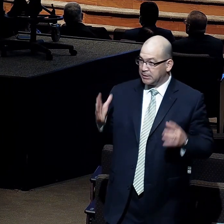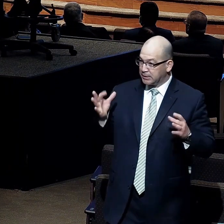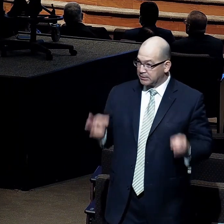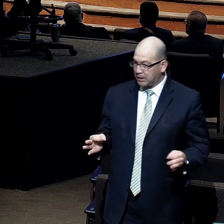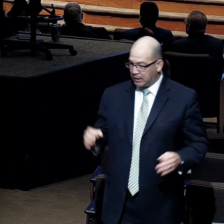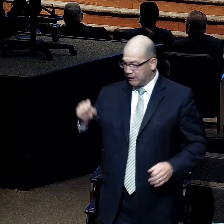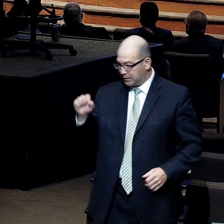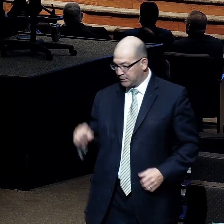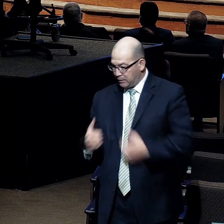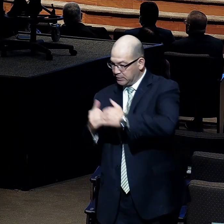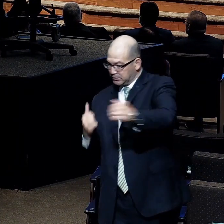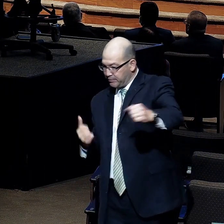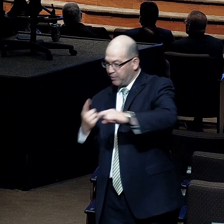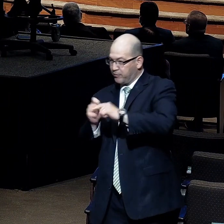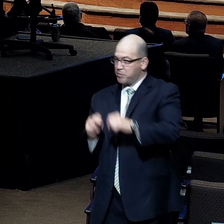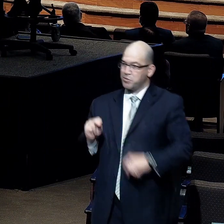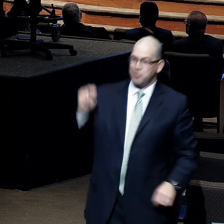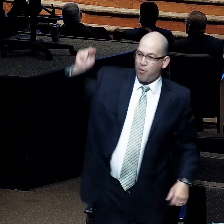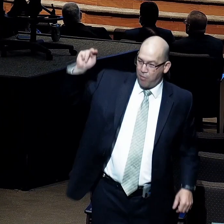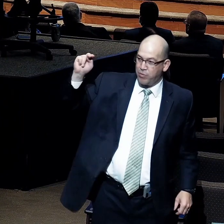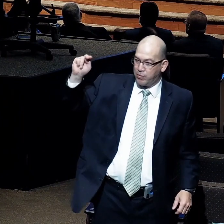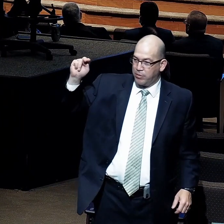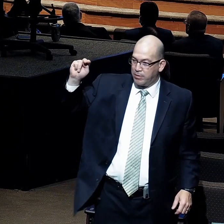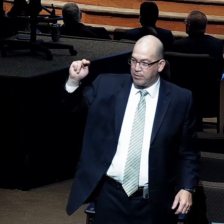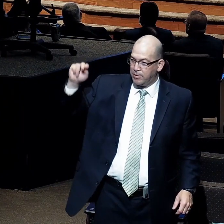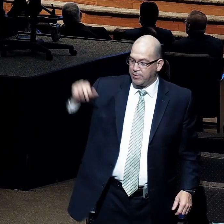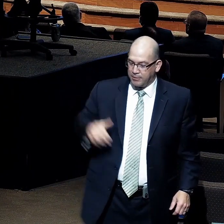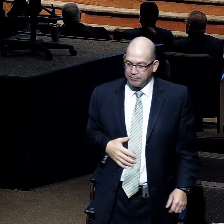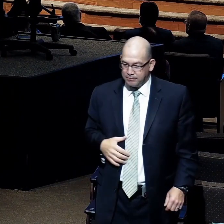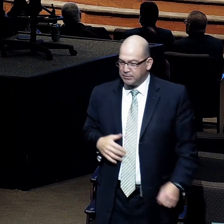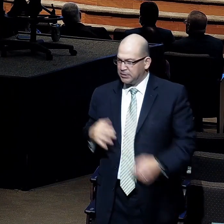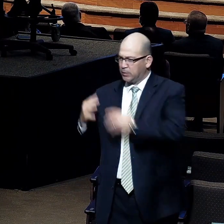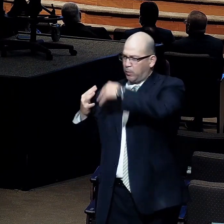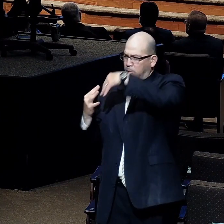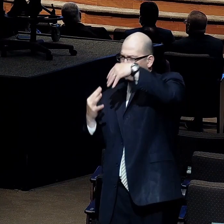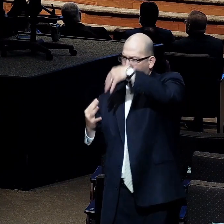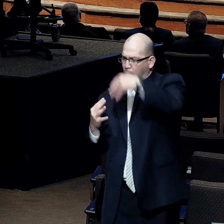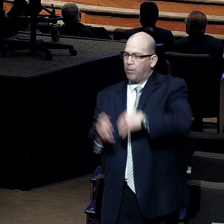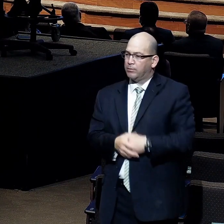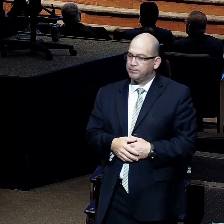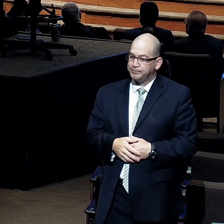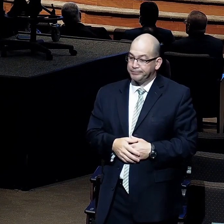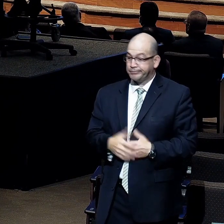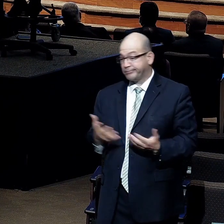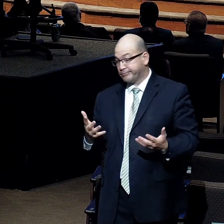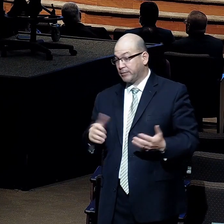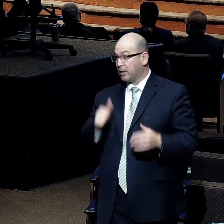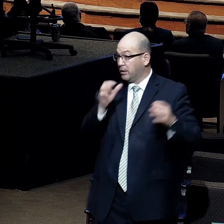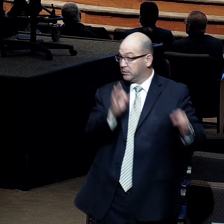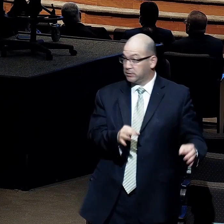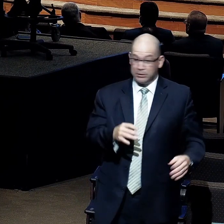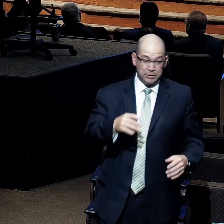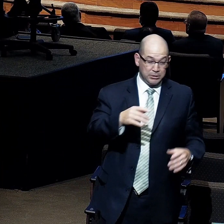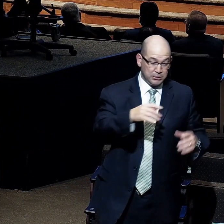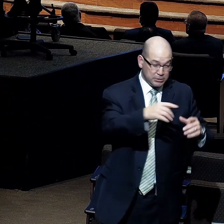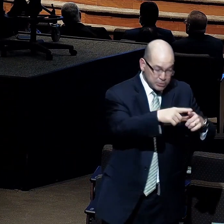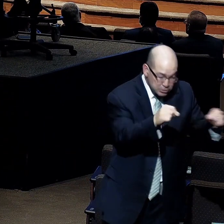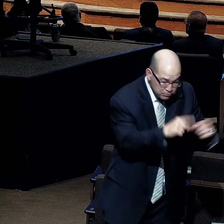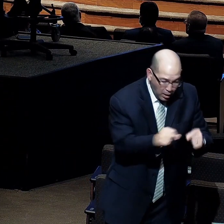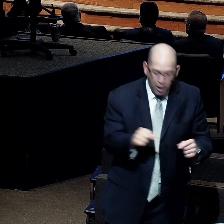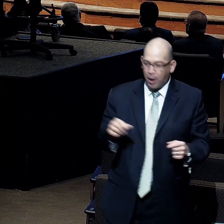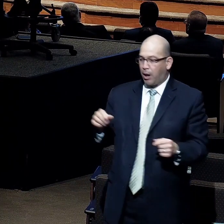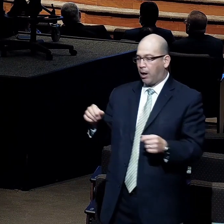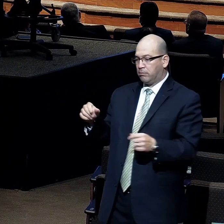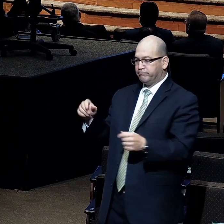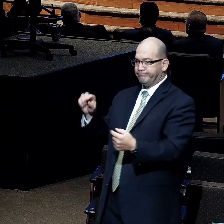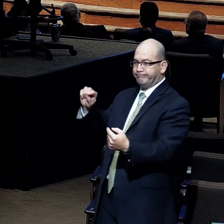that affected our nation altogether. The decision to bomb Pearl Harbor on December 7, 1941 was a decision that